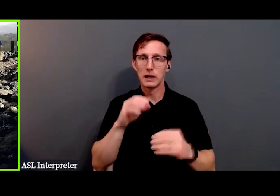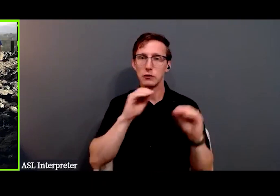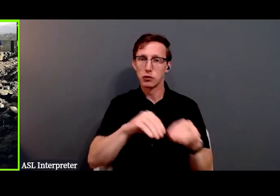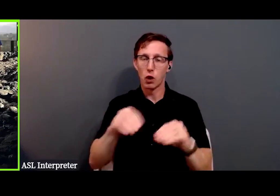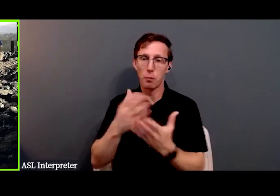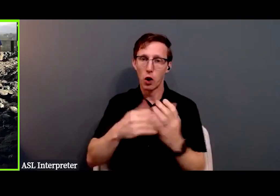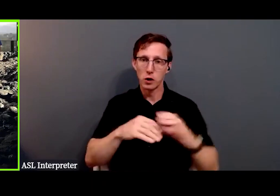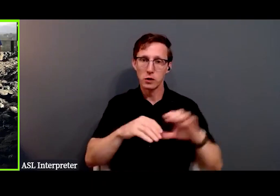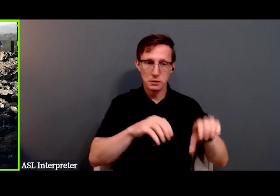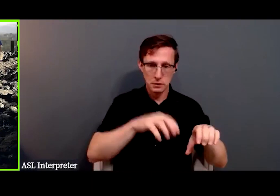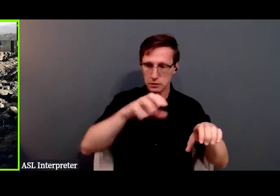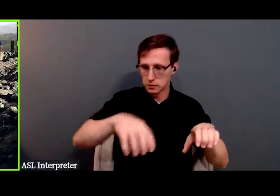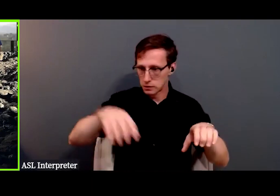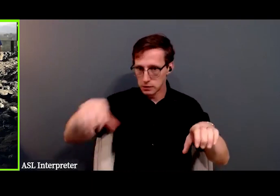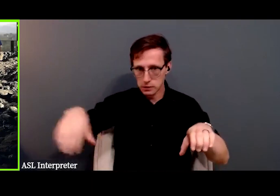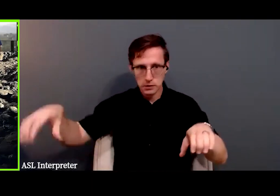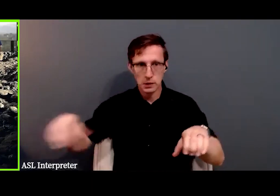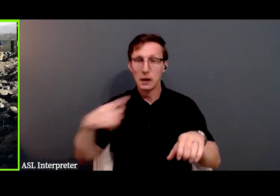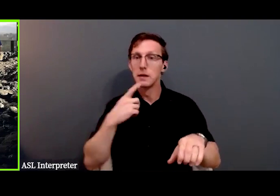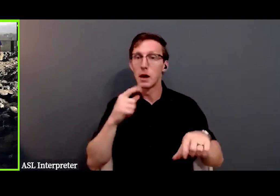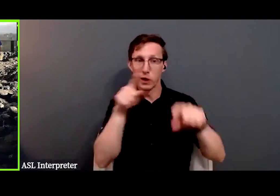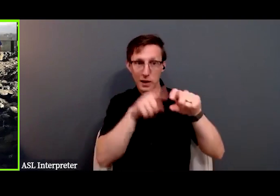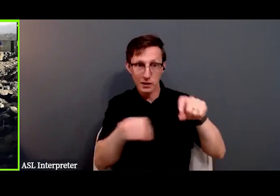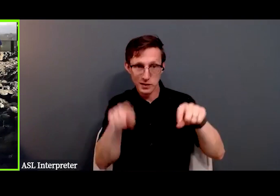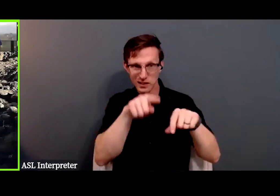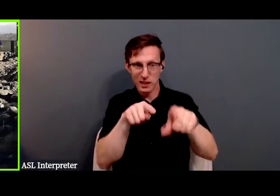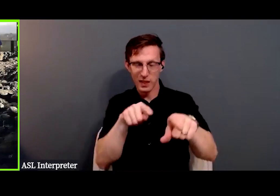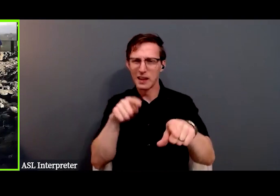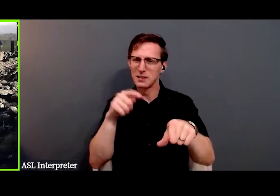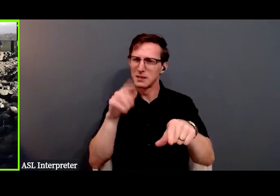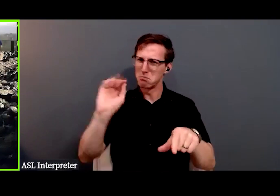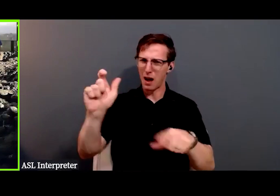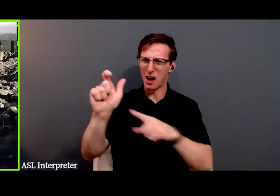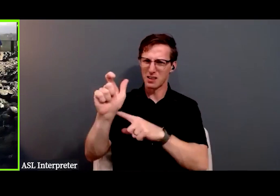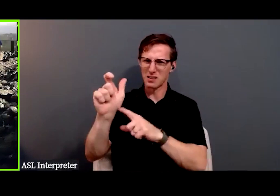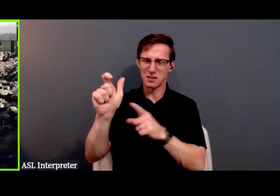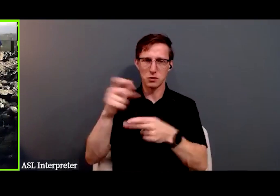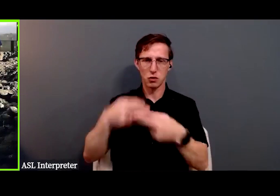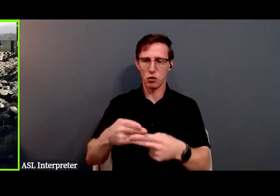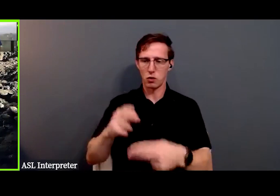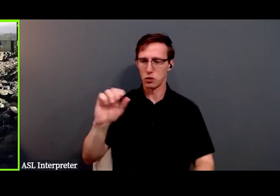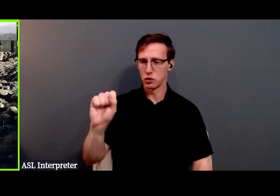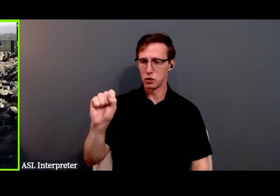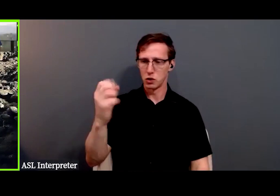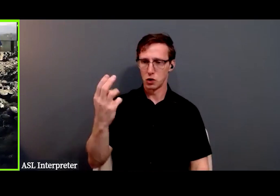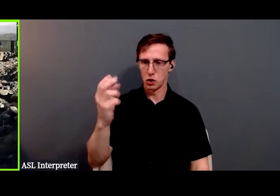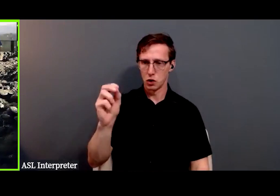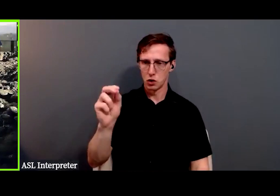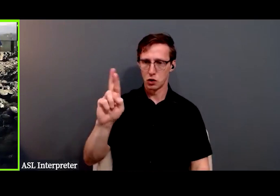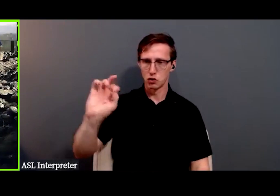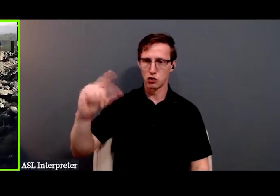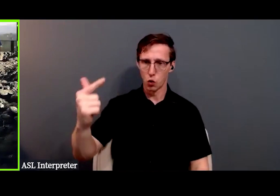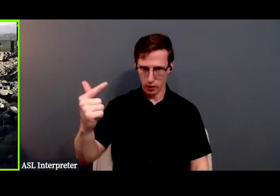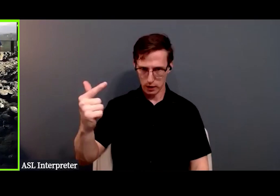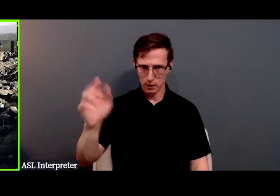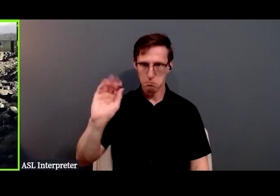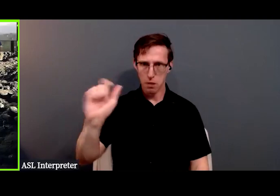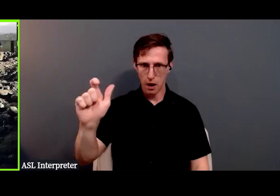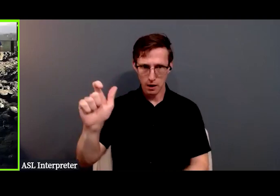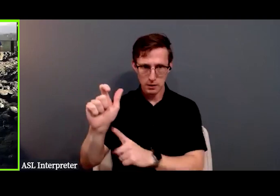you see around that work area is called a shoring box. So the work area has to be stabilized so the workers can be in that box